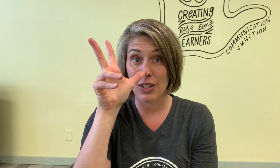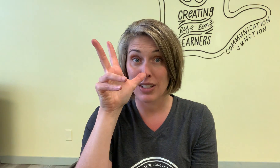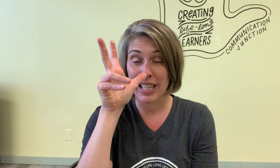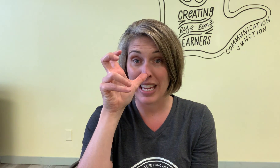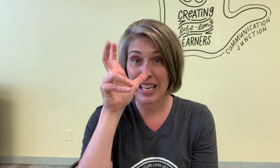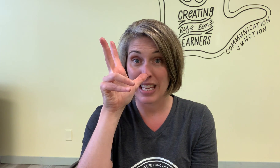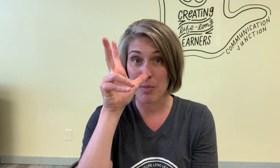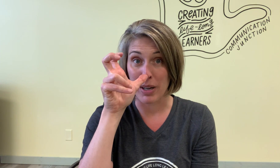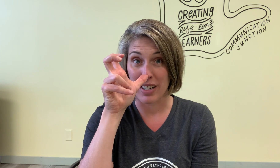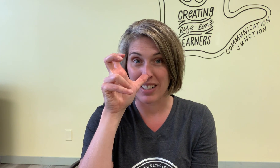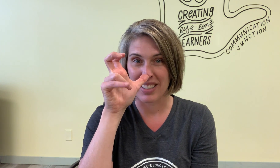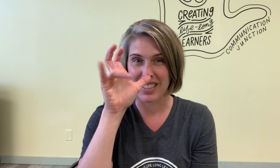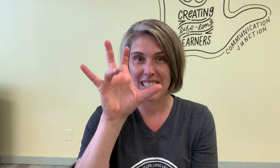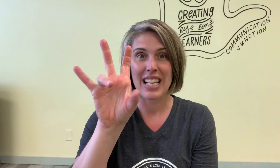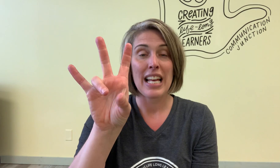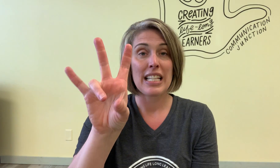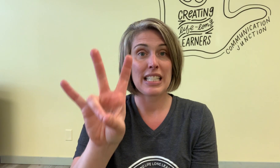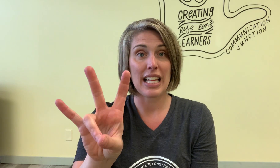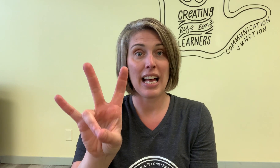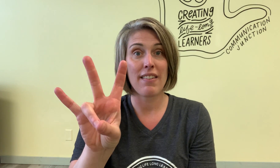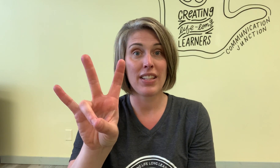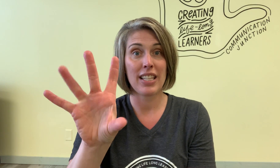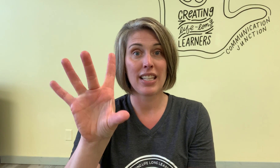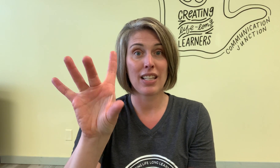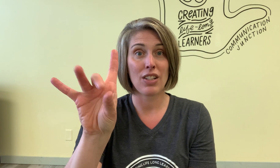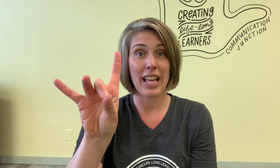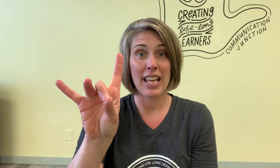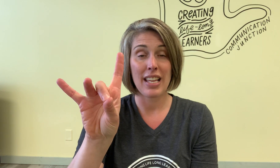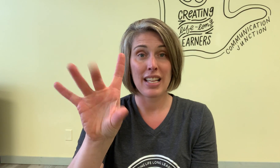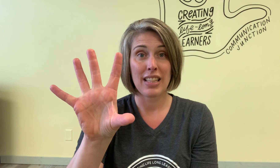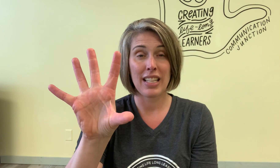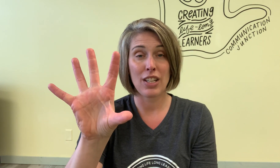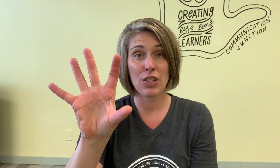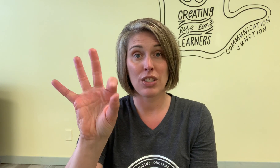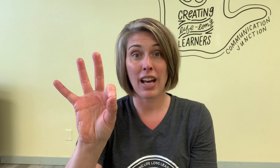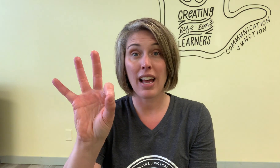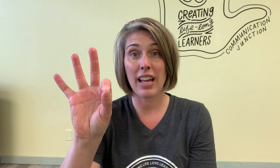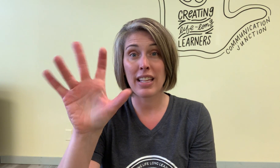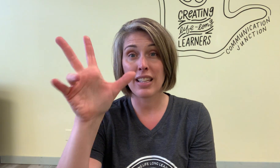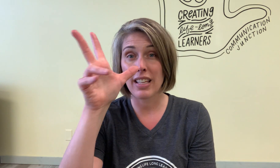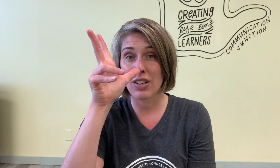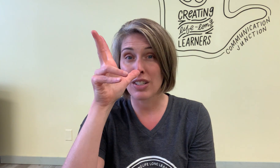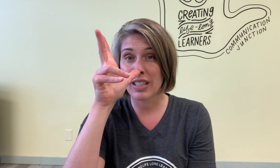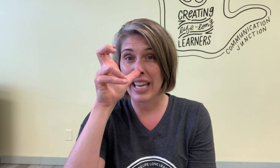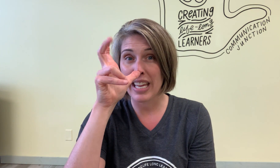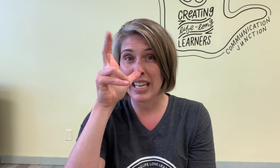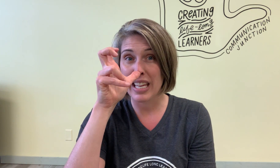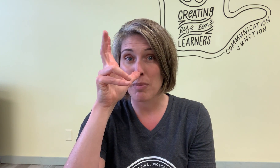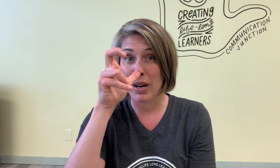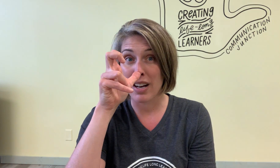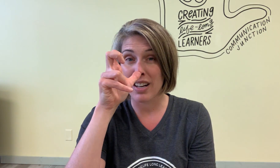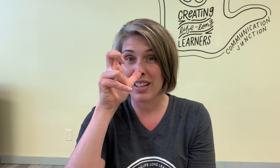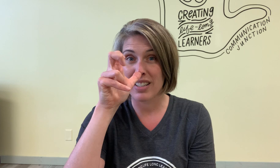little ladybugs. 7 little, 8 little, 9 little